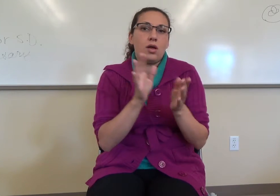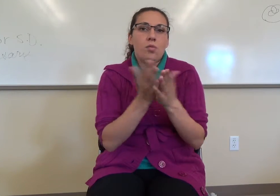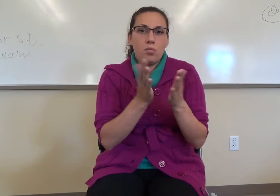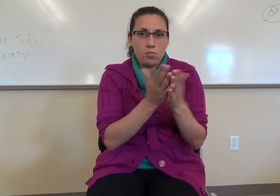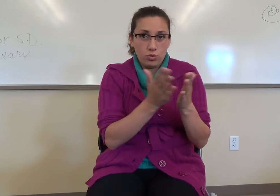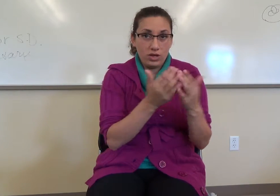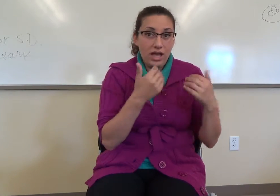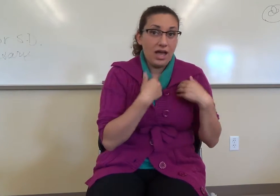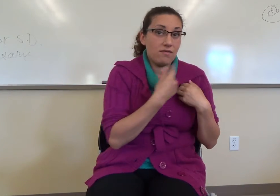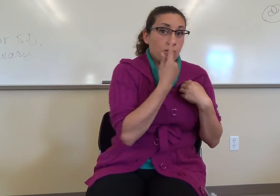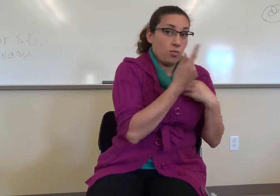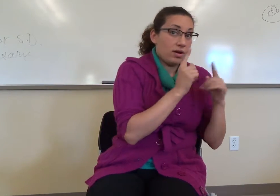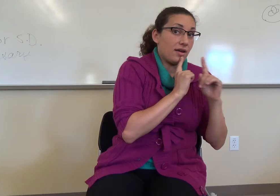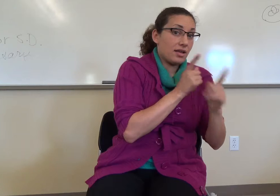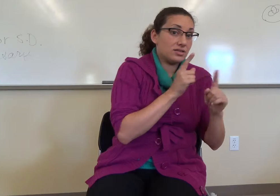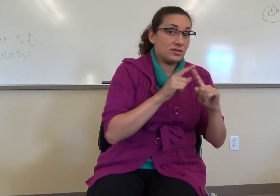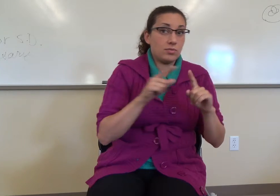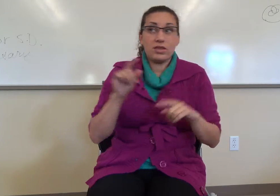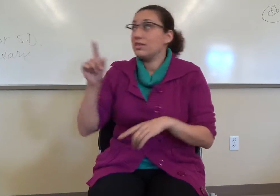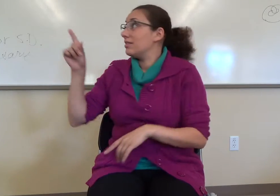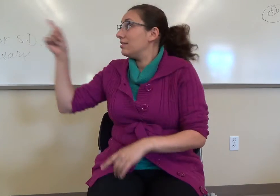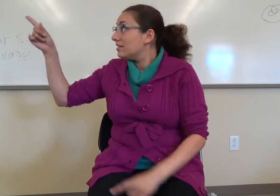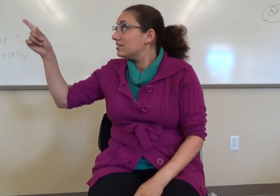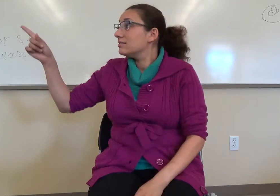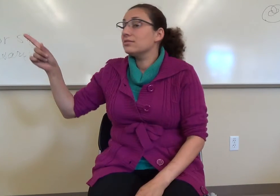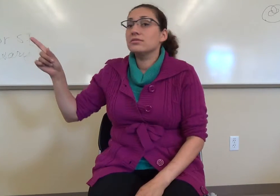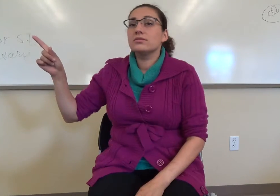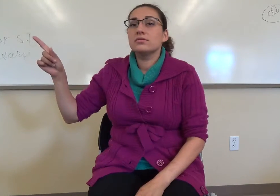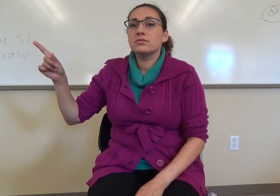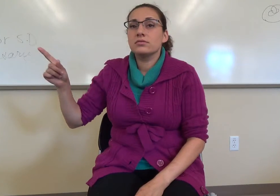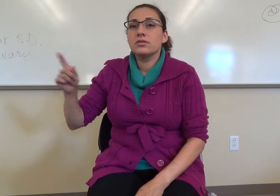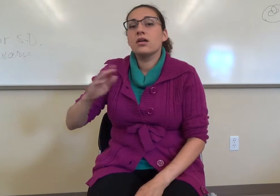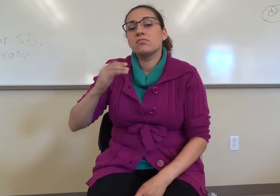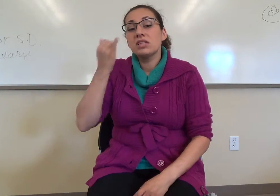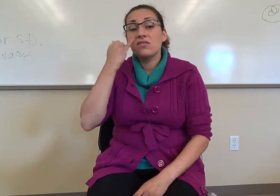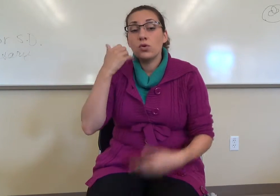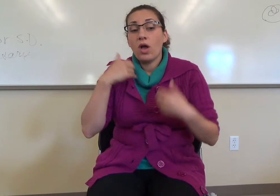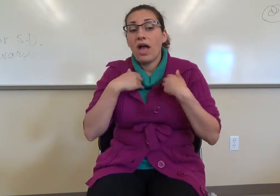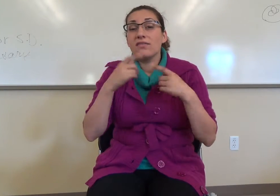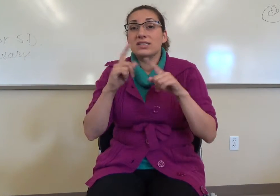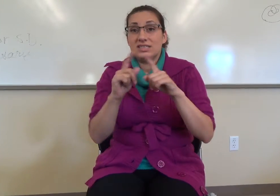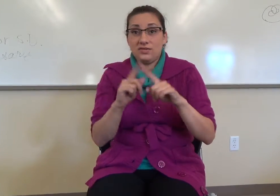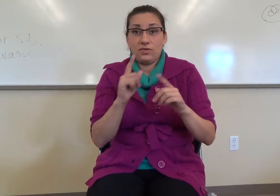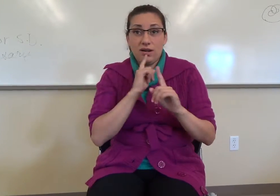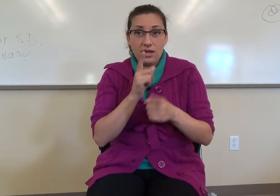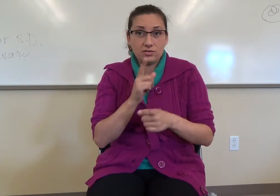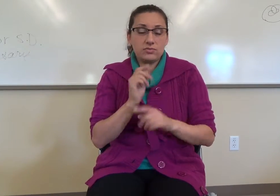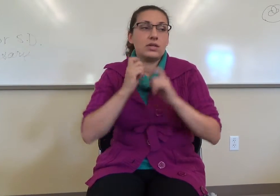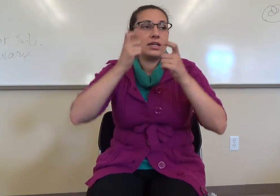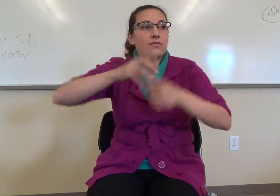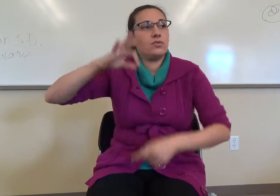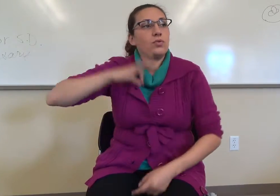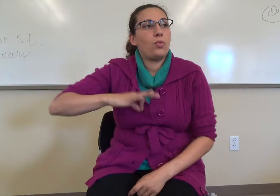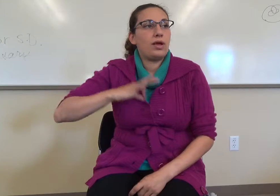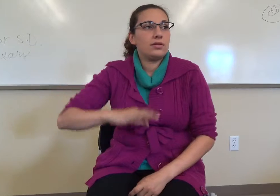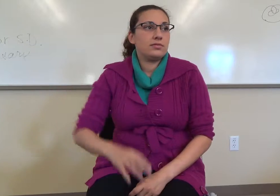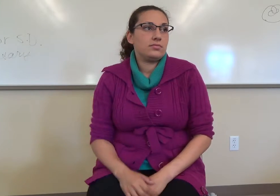answer, but in this one, I would give credit for different answers. Again, this is why you have to write the